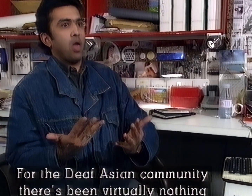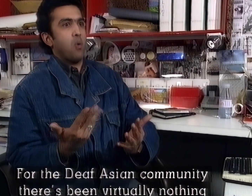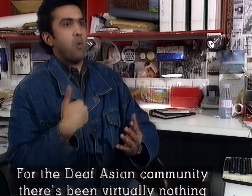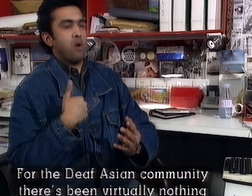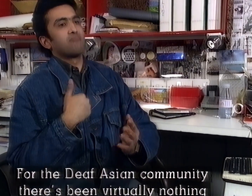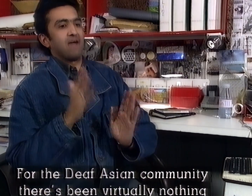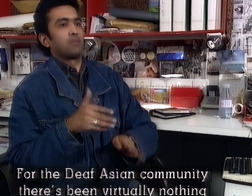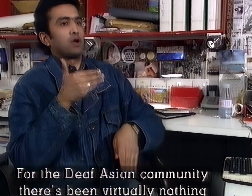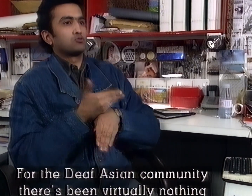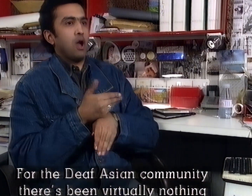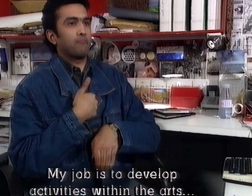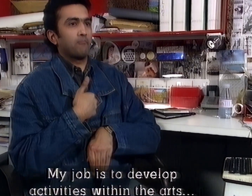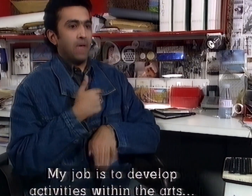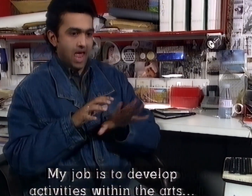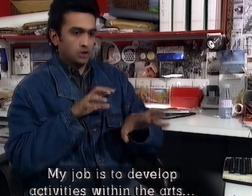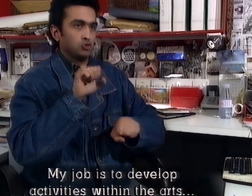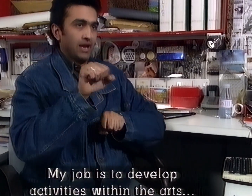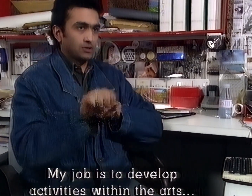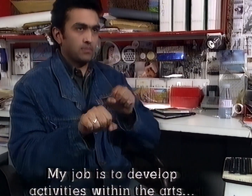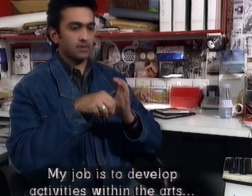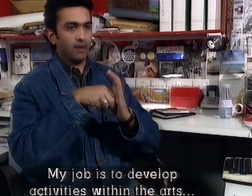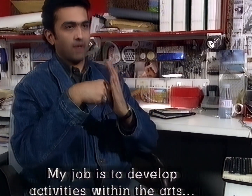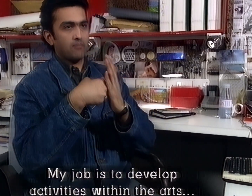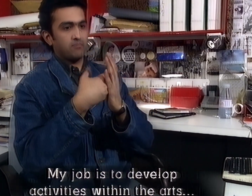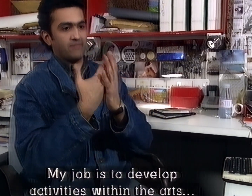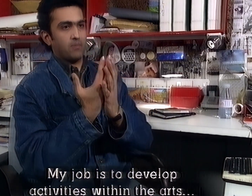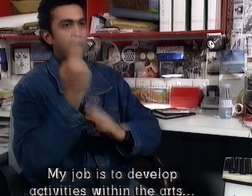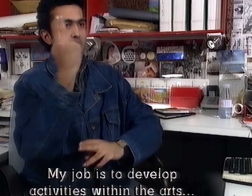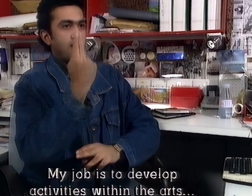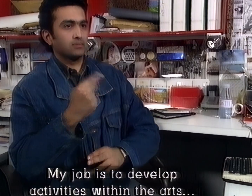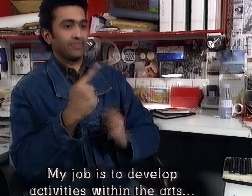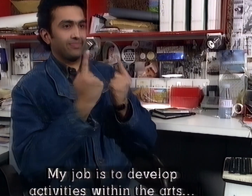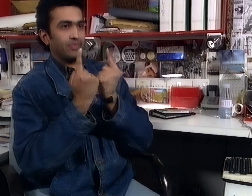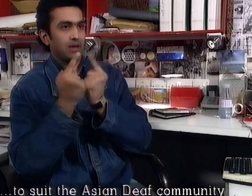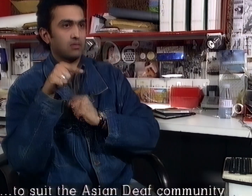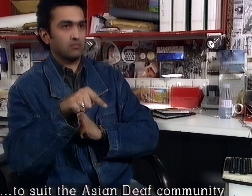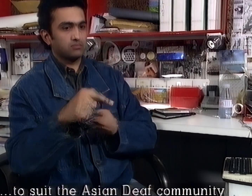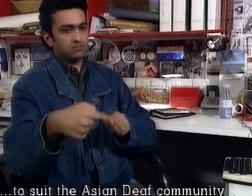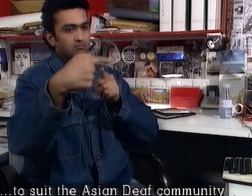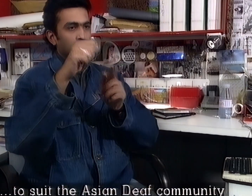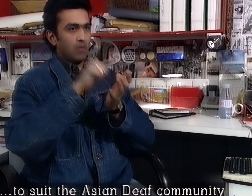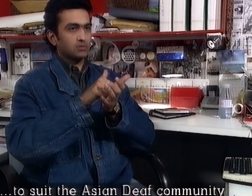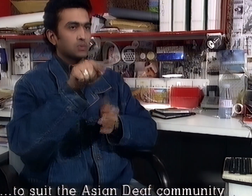up until now. My job as an outreach worker is to develop activities within the arts to suit the Asian deaf